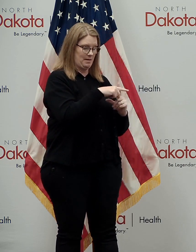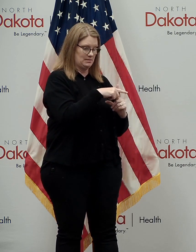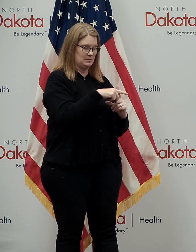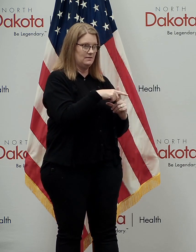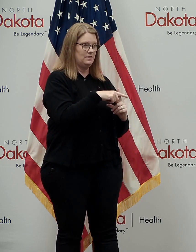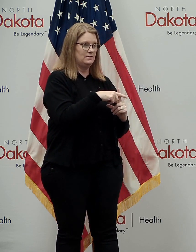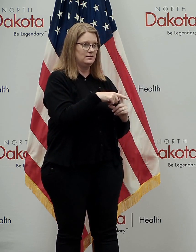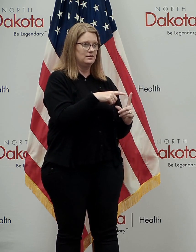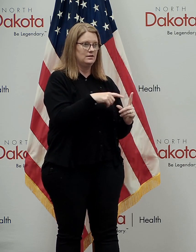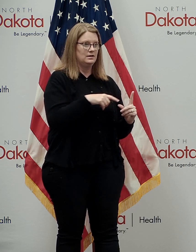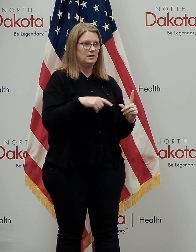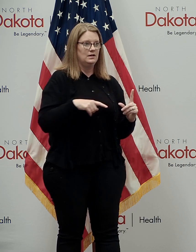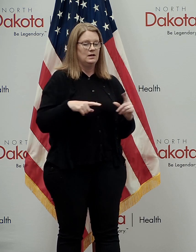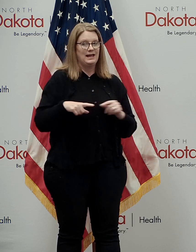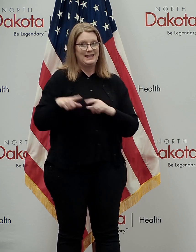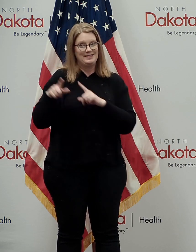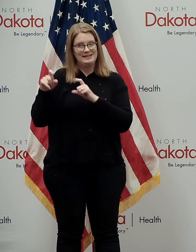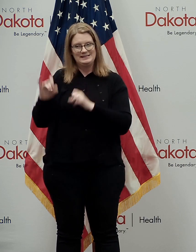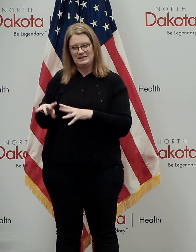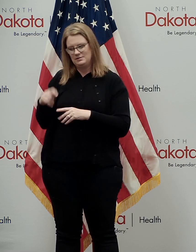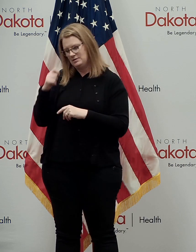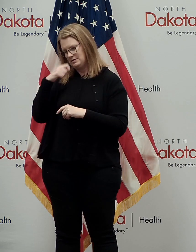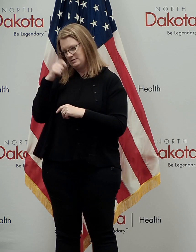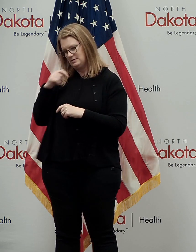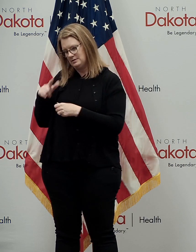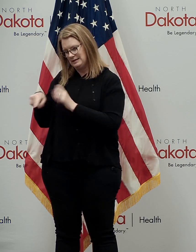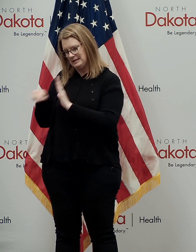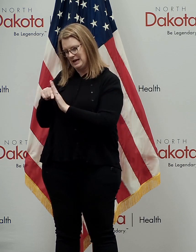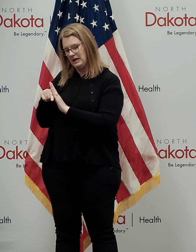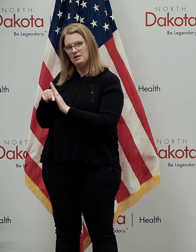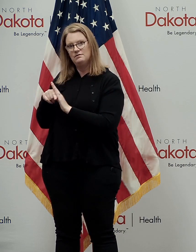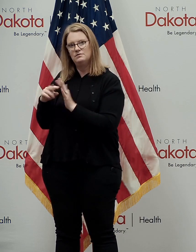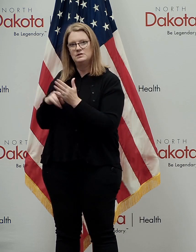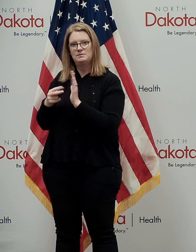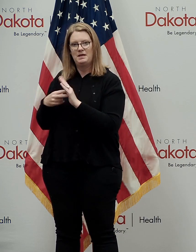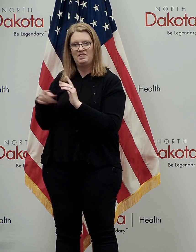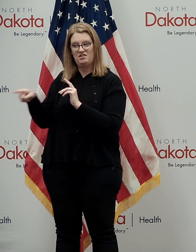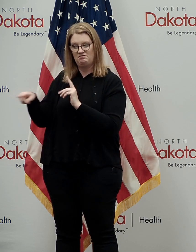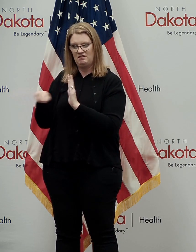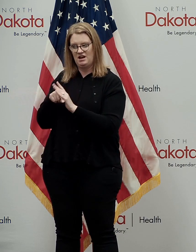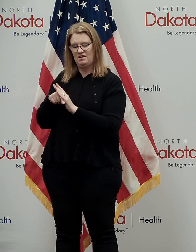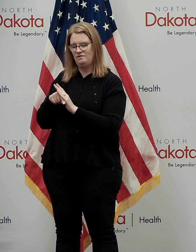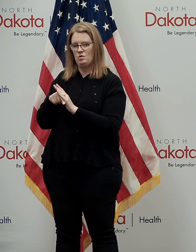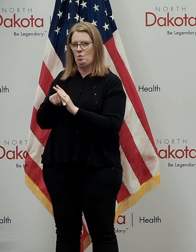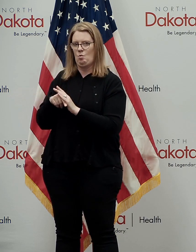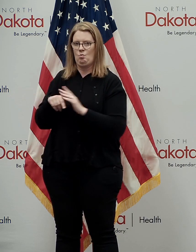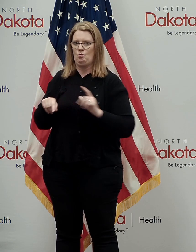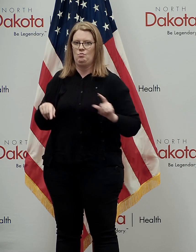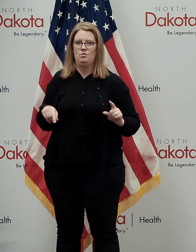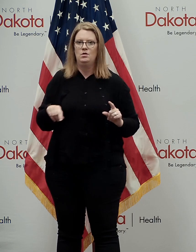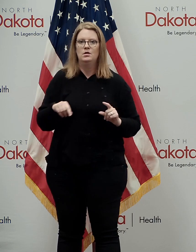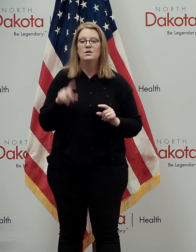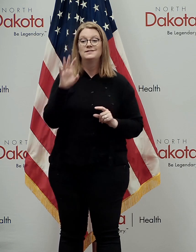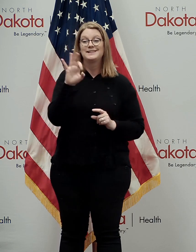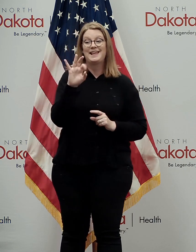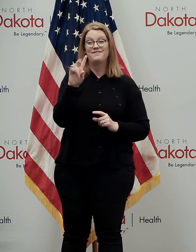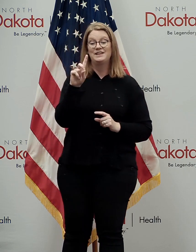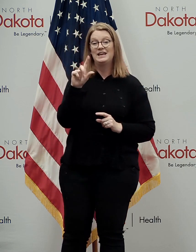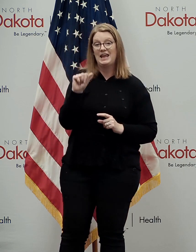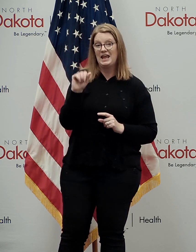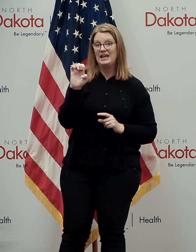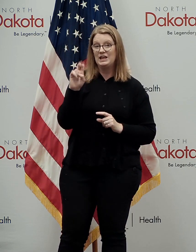then performed locally and it was negative, it doesn't mean that they're negative. It cannot be used, according to their FDA